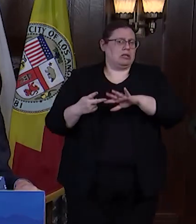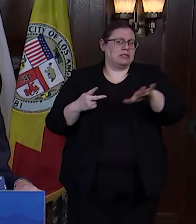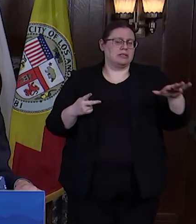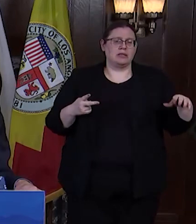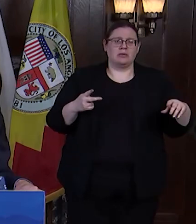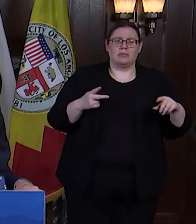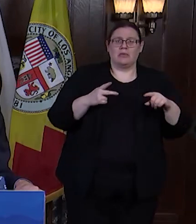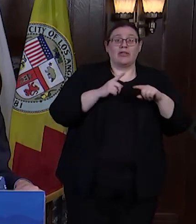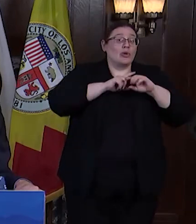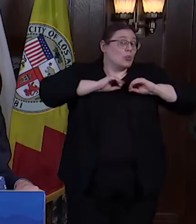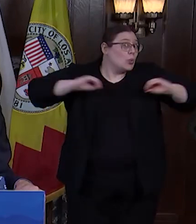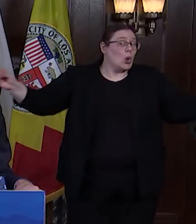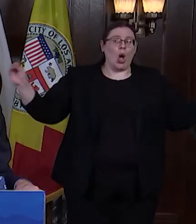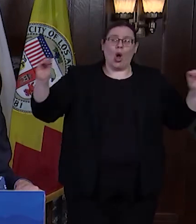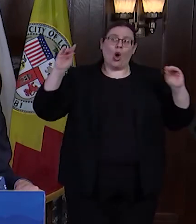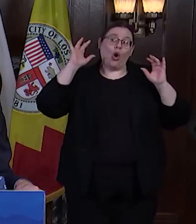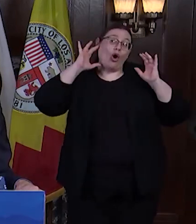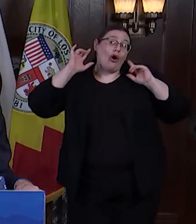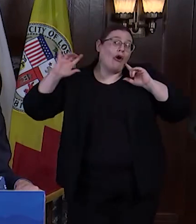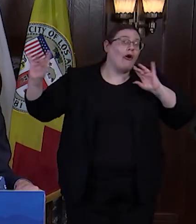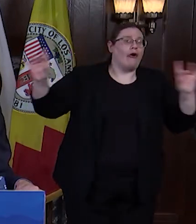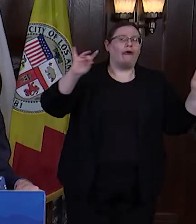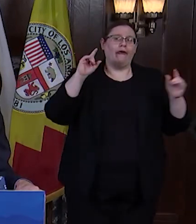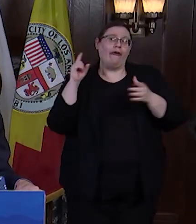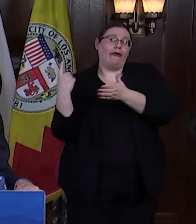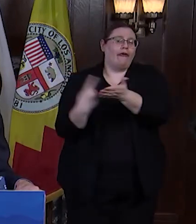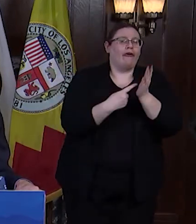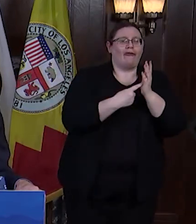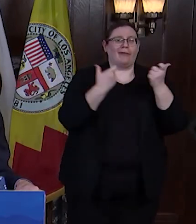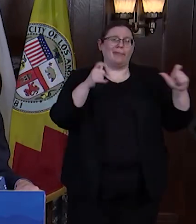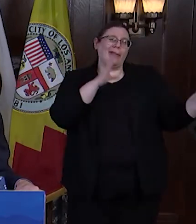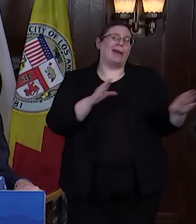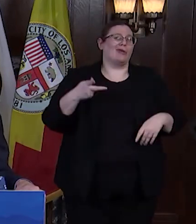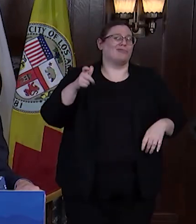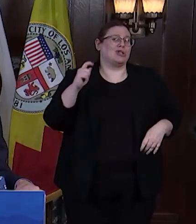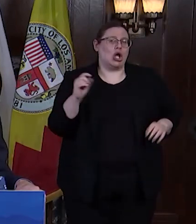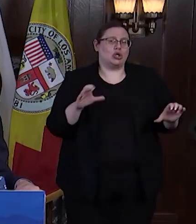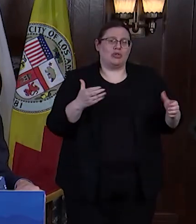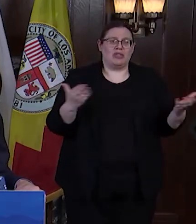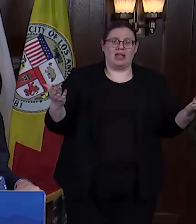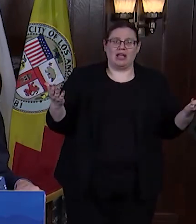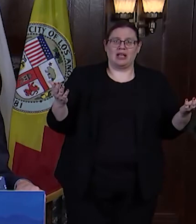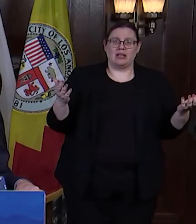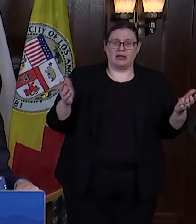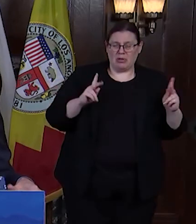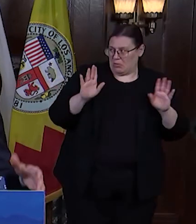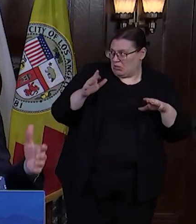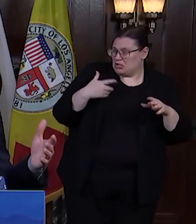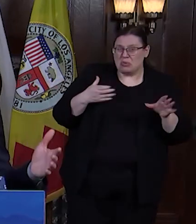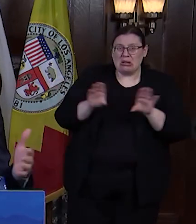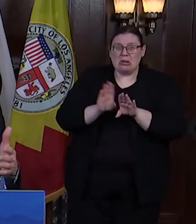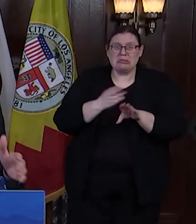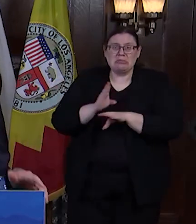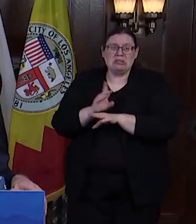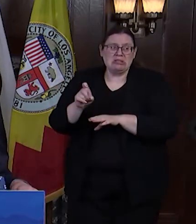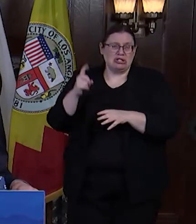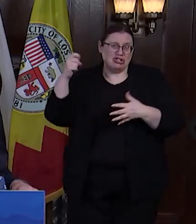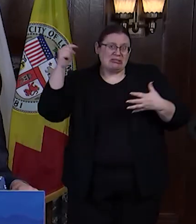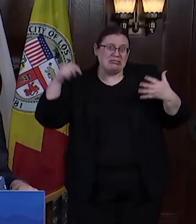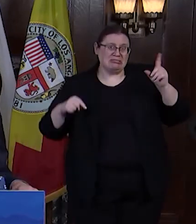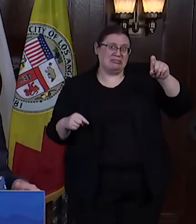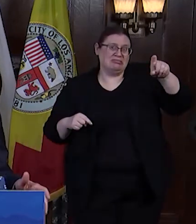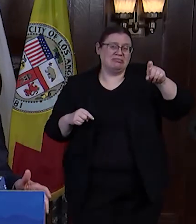no intelligence of a widespread plot to do things. A lot of folks are saying, should we shut down our businesses? Should we do X, Y, and